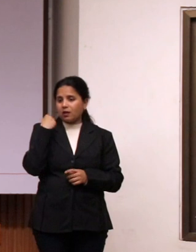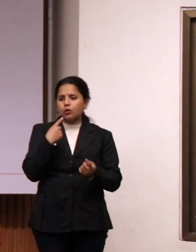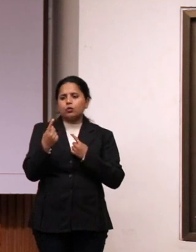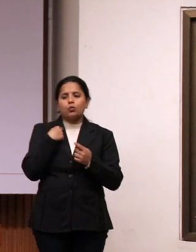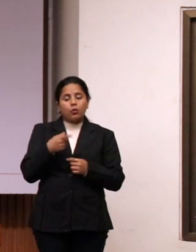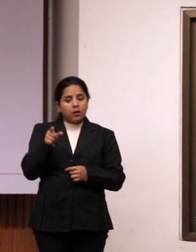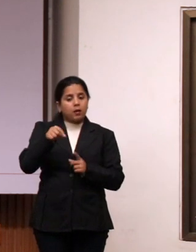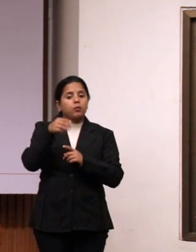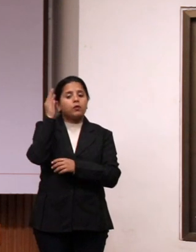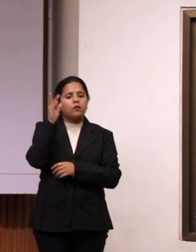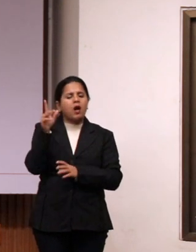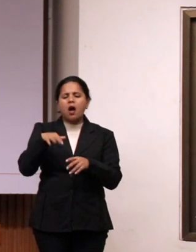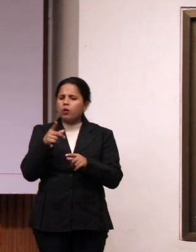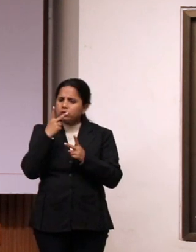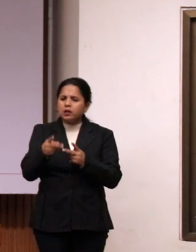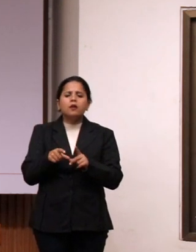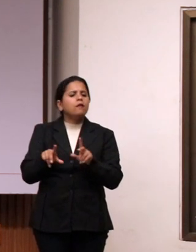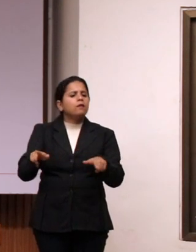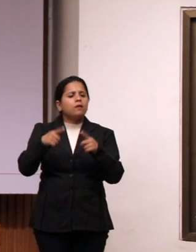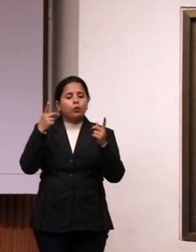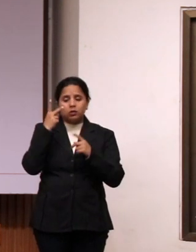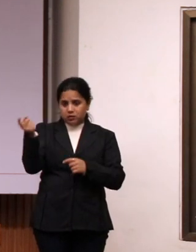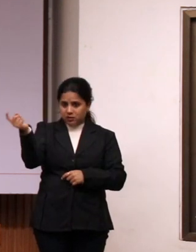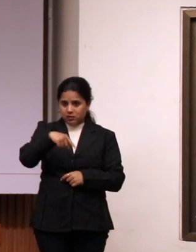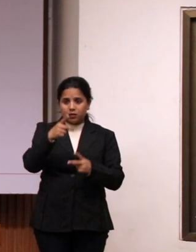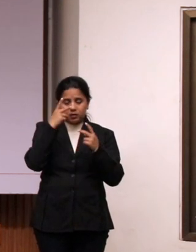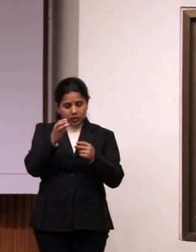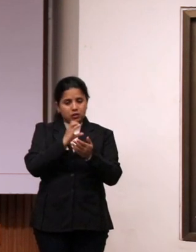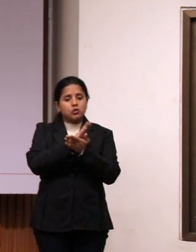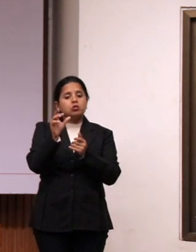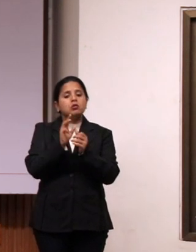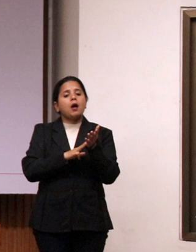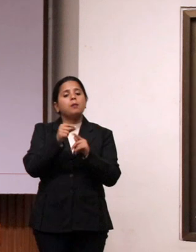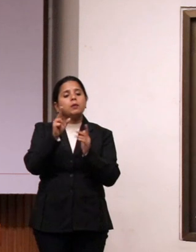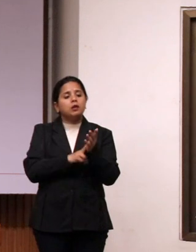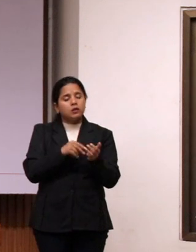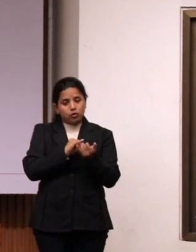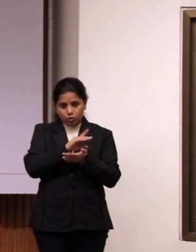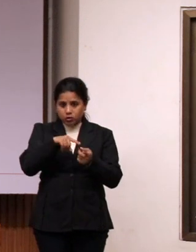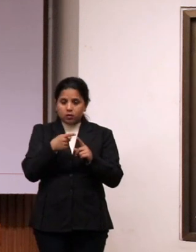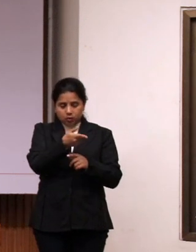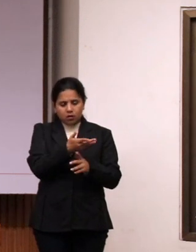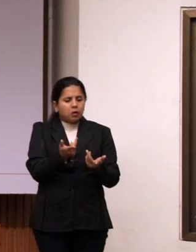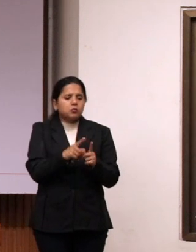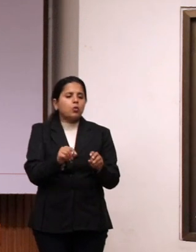Professor Babu, sir, how do you see forest? He said, you see champion and set. So champion set is not going to